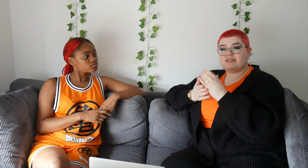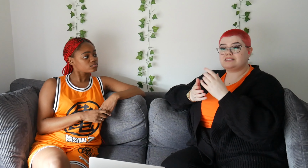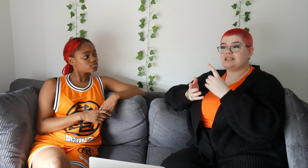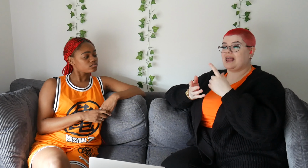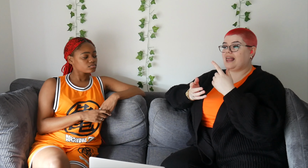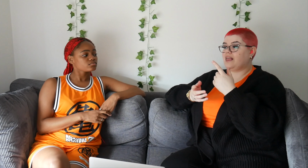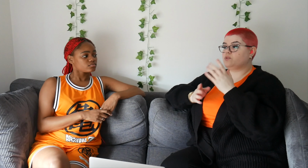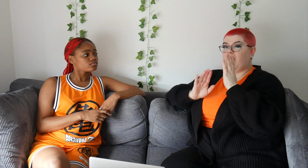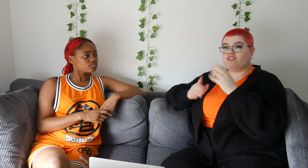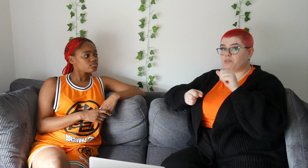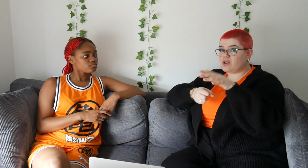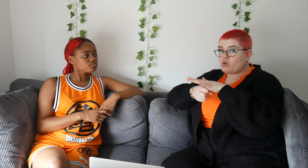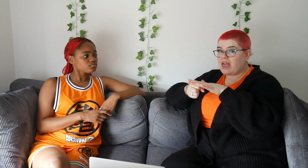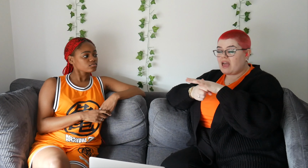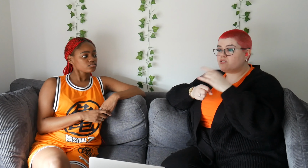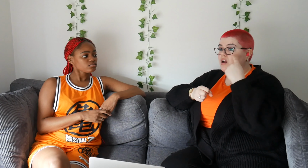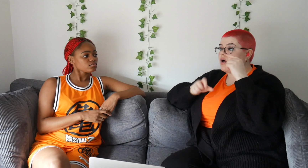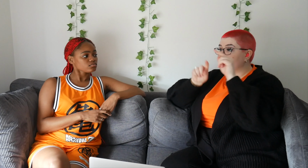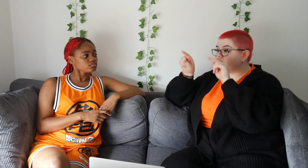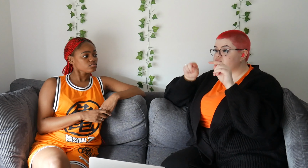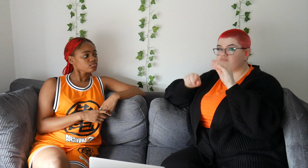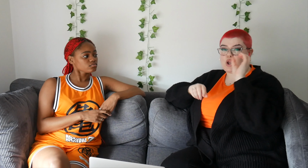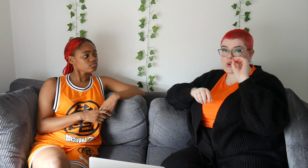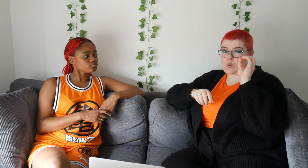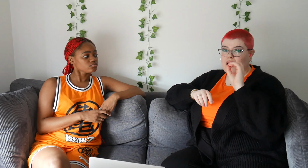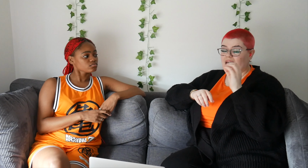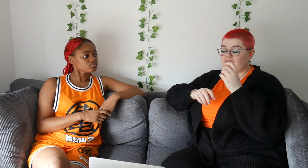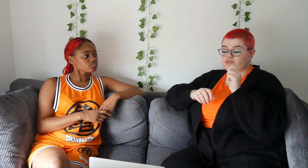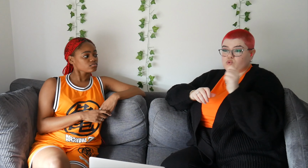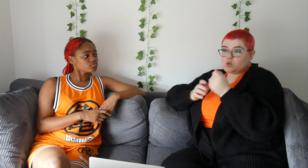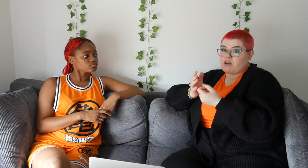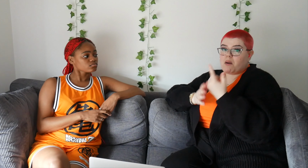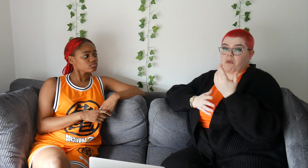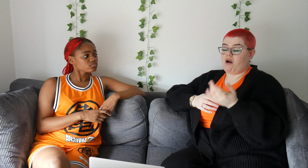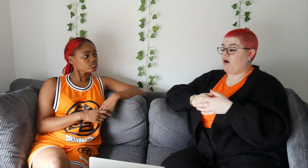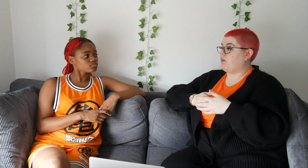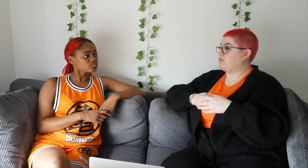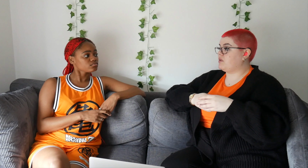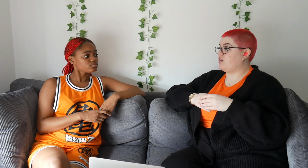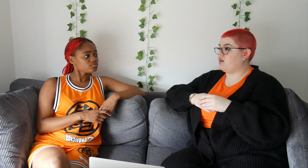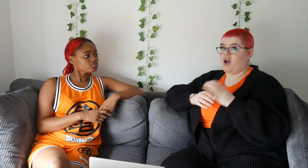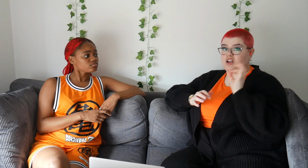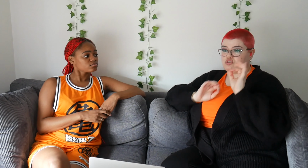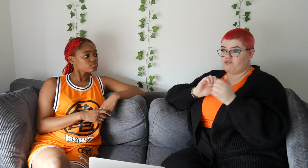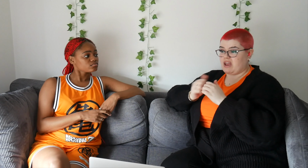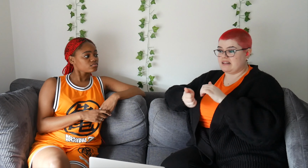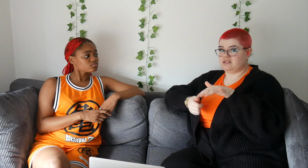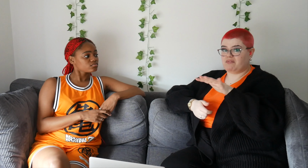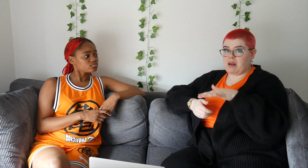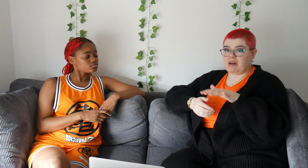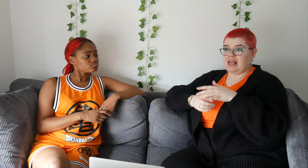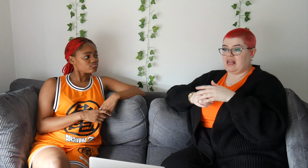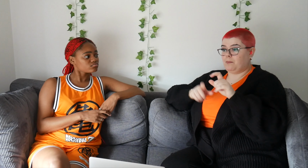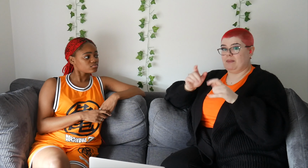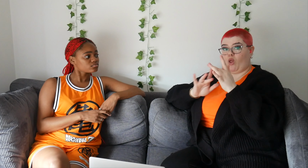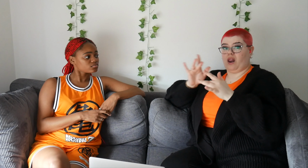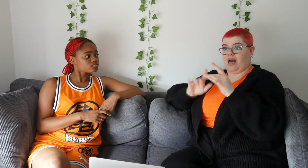try looking at national charities in different areas. Have a look on Google. Something might come up. Ask your